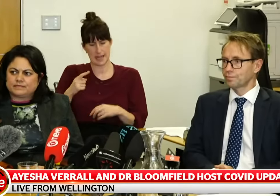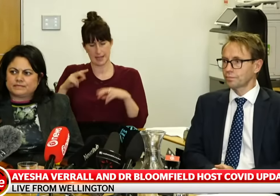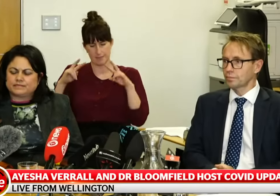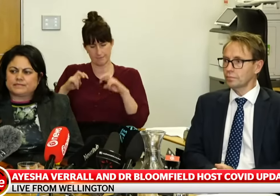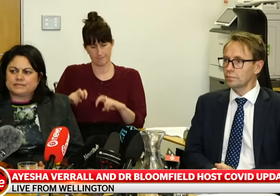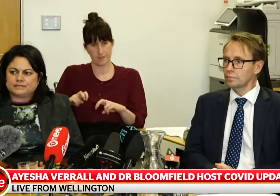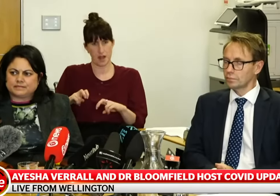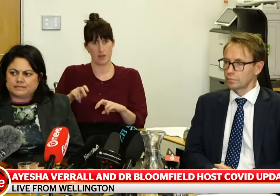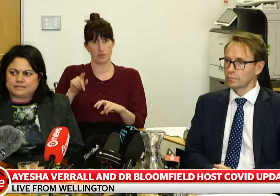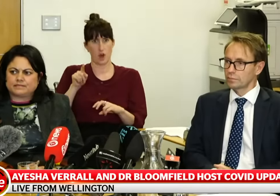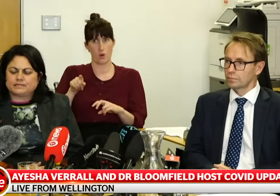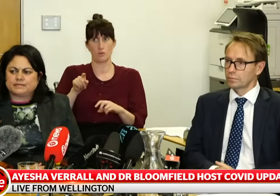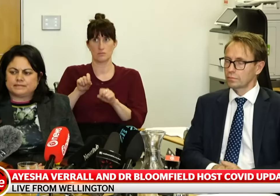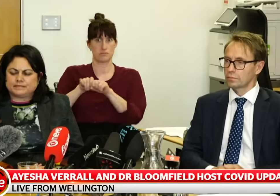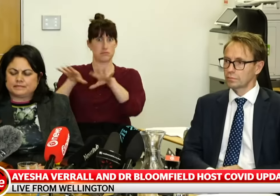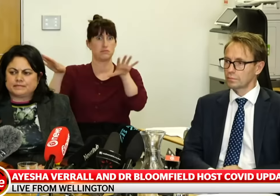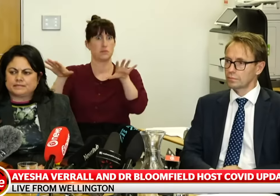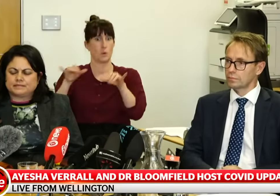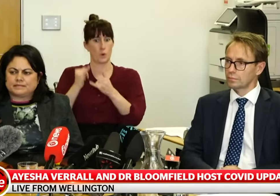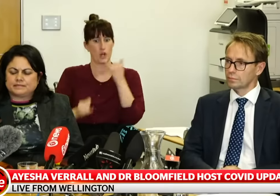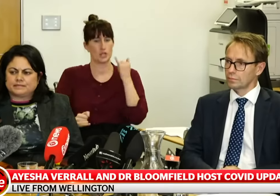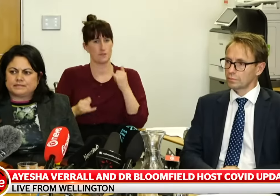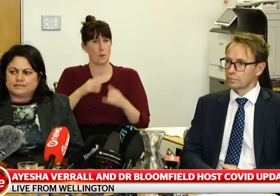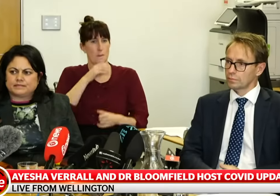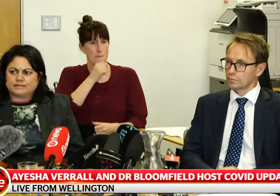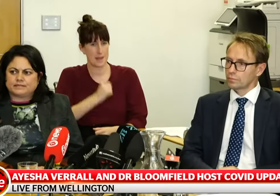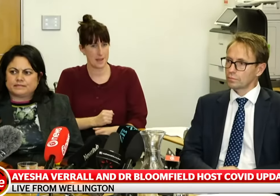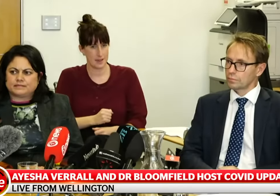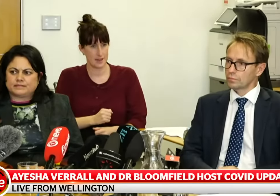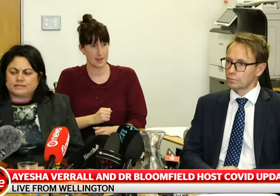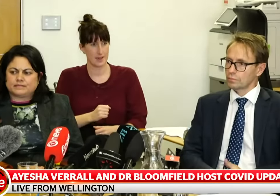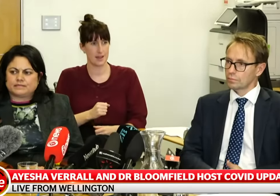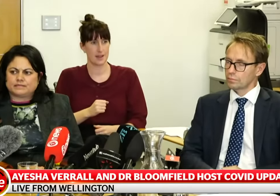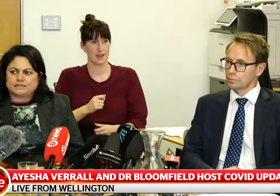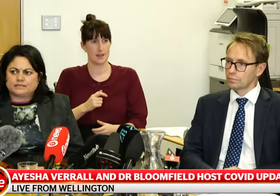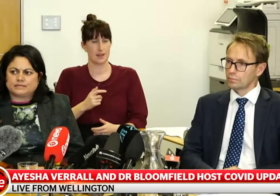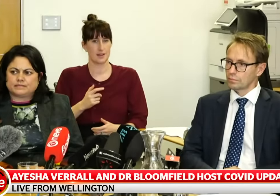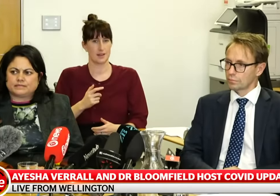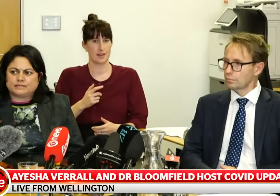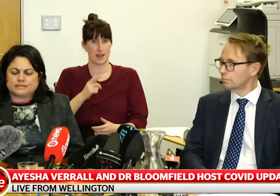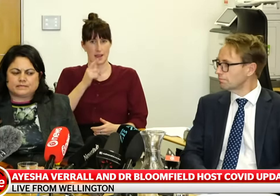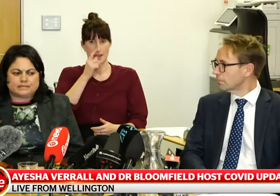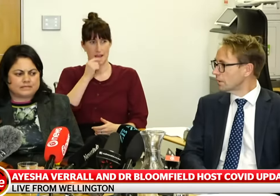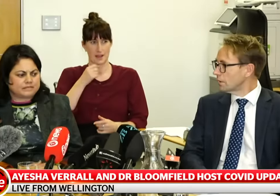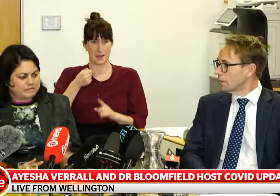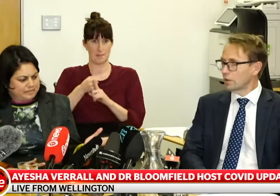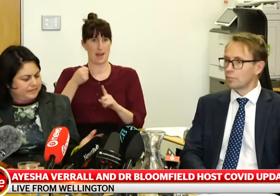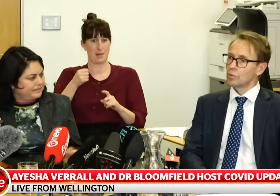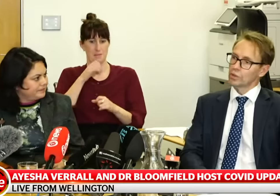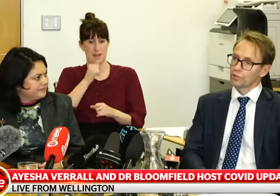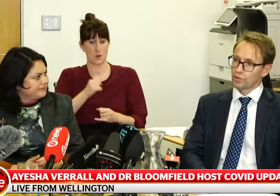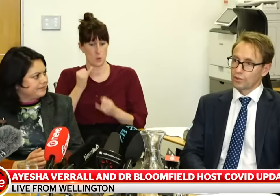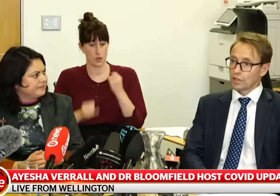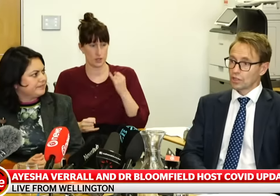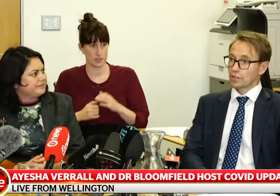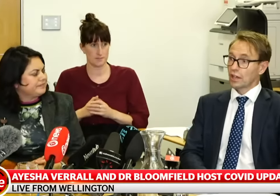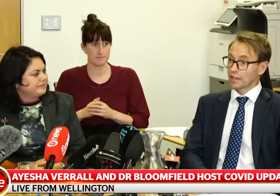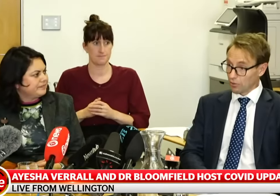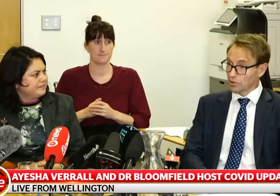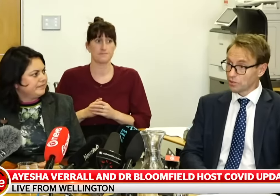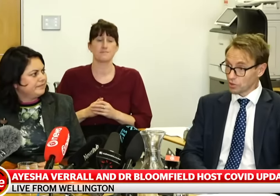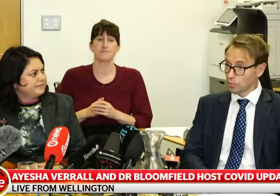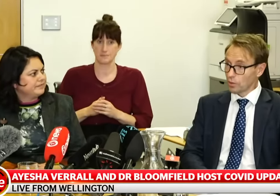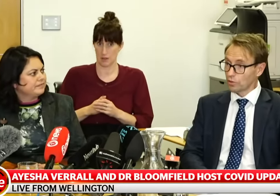more common overseas in males, so have heightened immune evasion capabilities. They're more a consideration